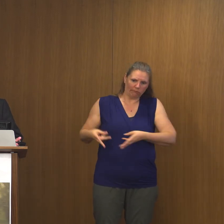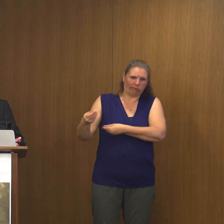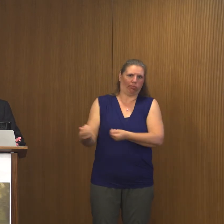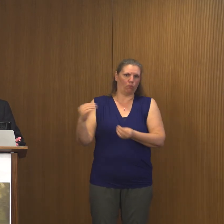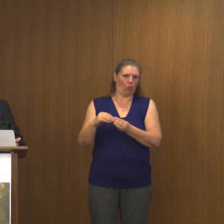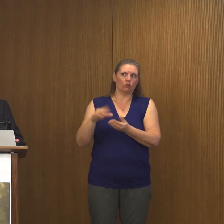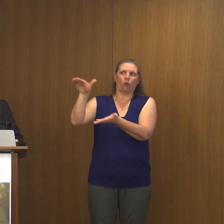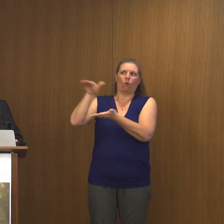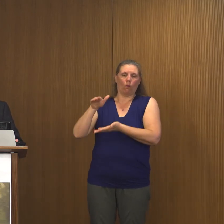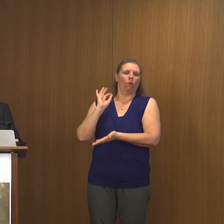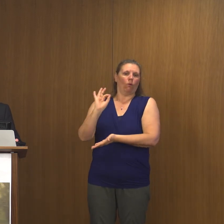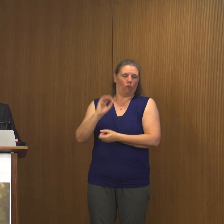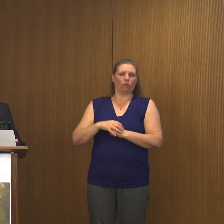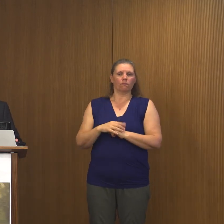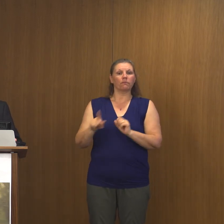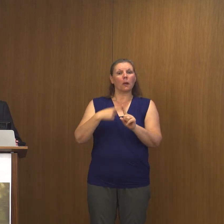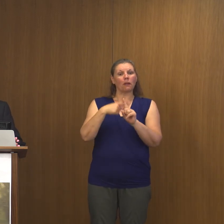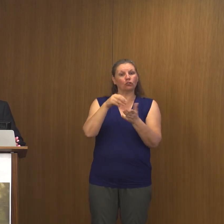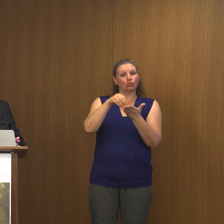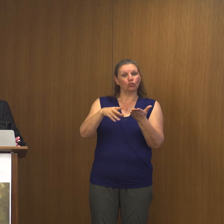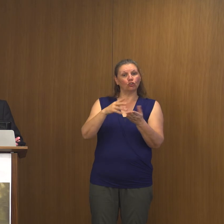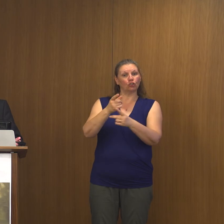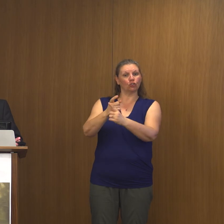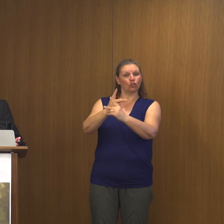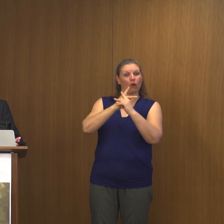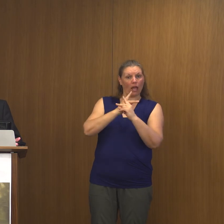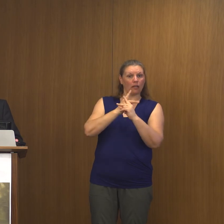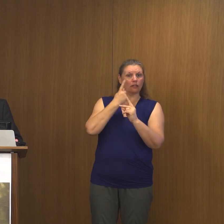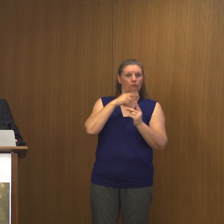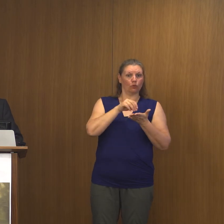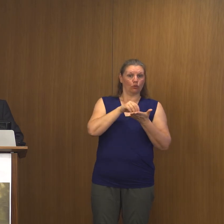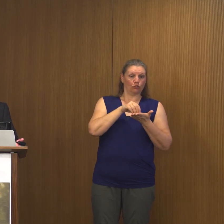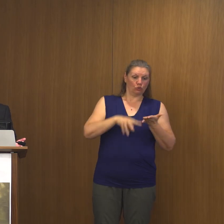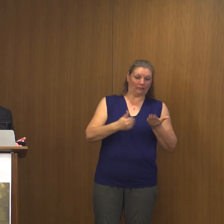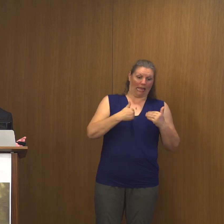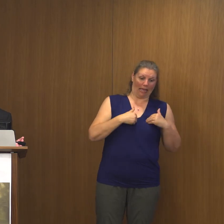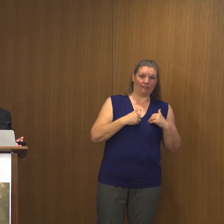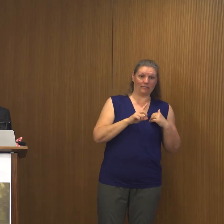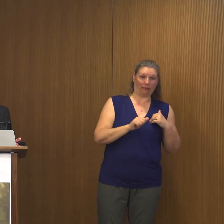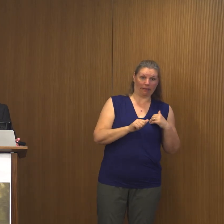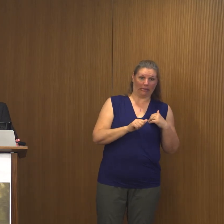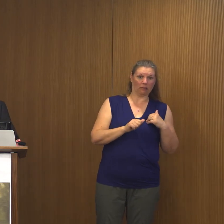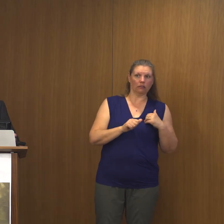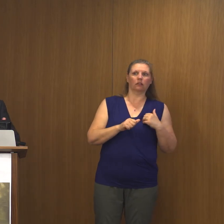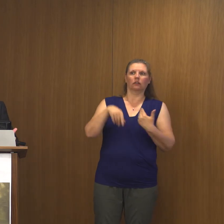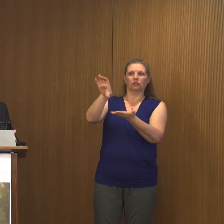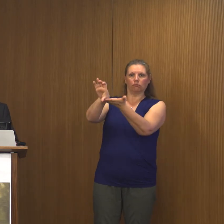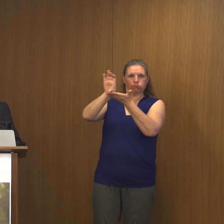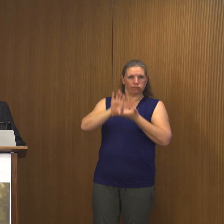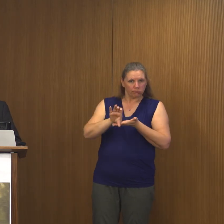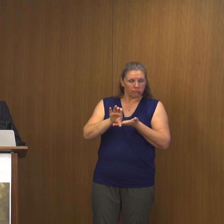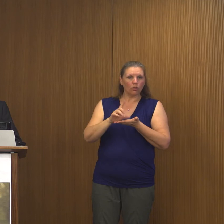able to also access the student grants for services for equipment for students with permanent disabilities. So that allowed me to have funding to